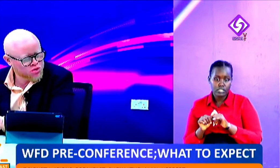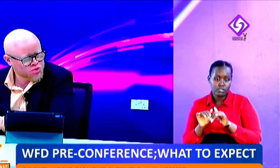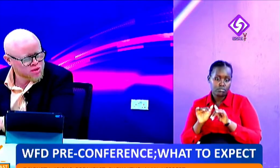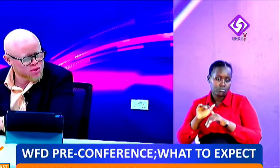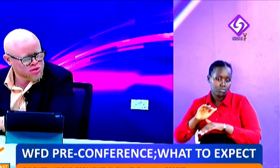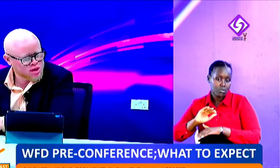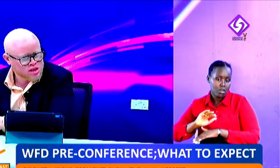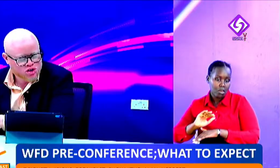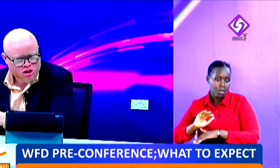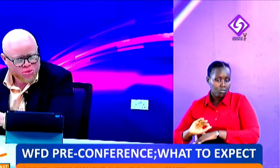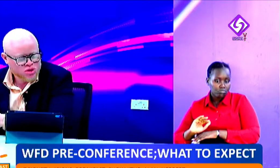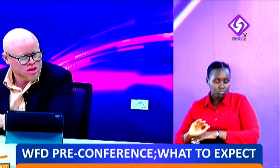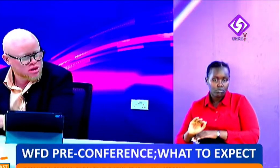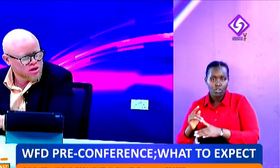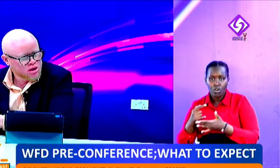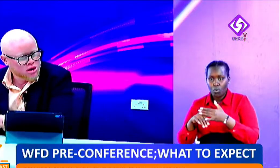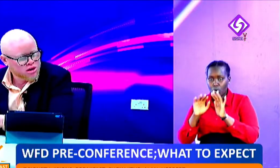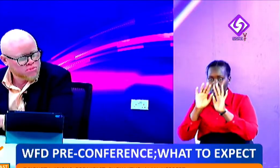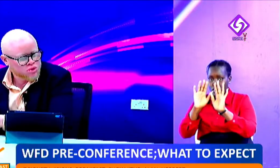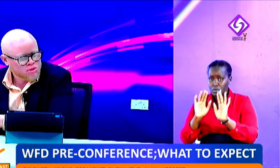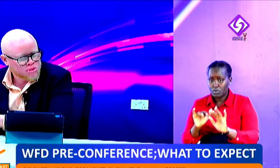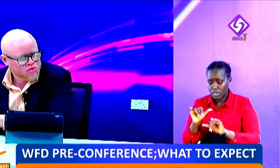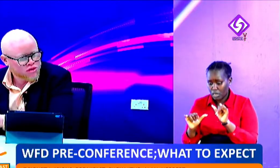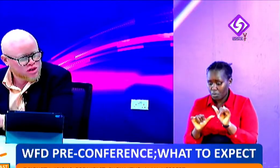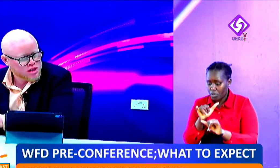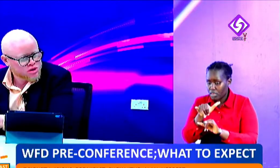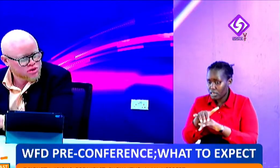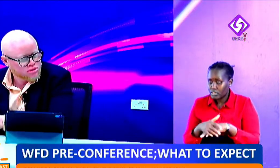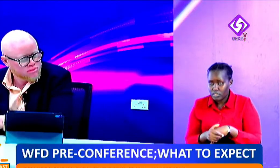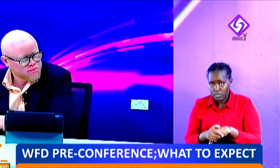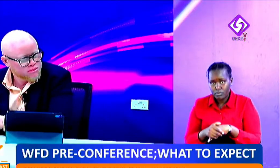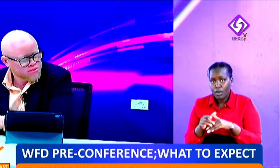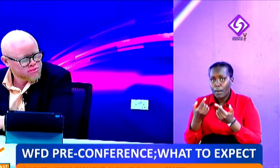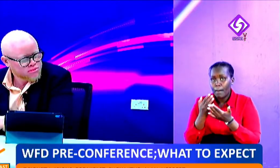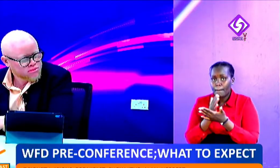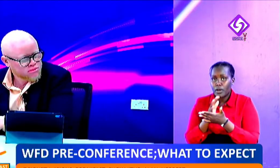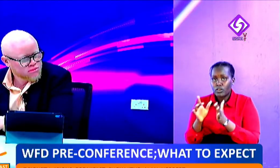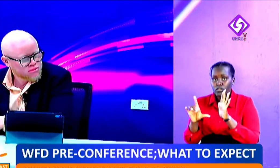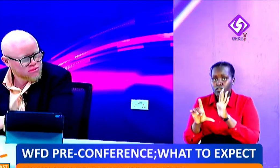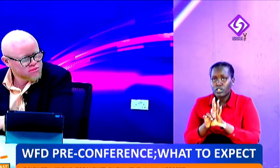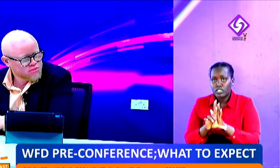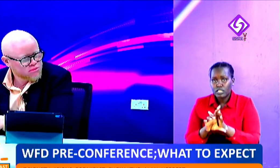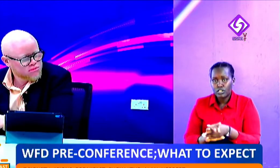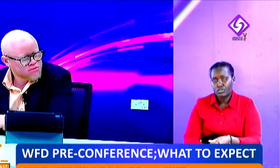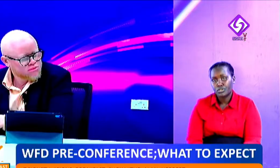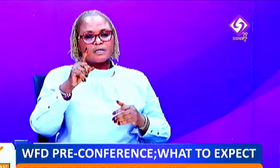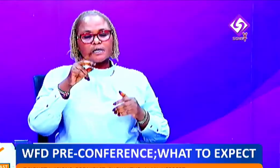What are your thoughts about such an important piece of legislation?